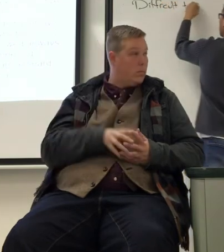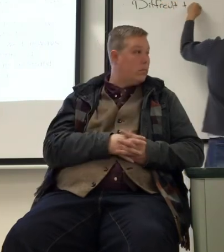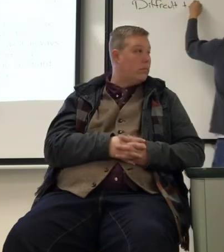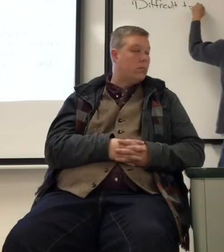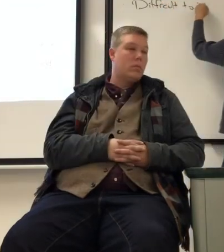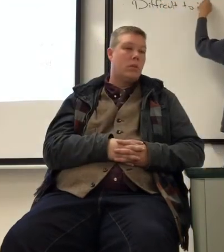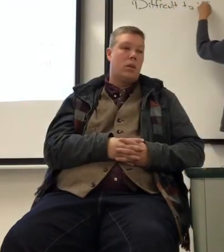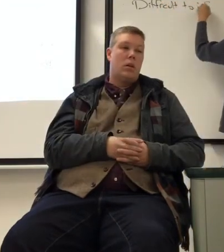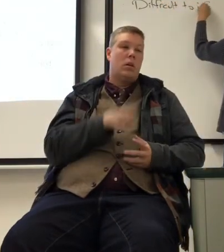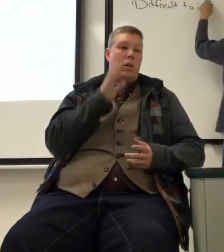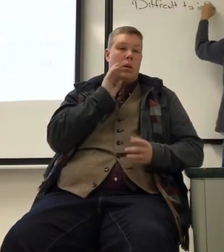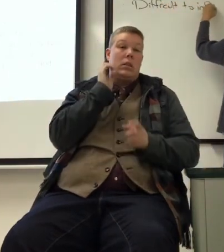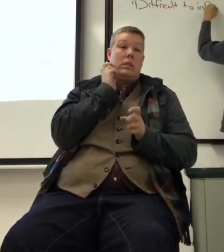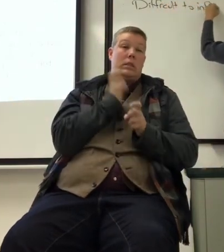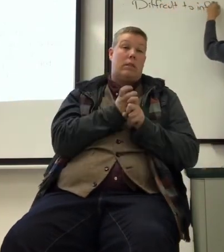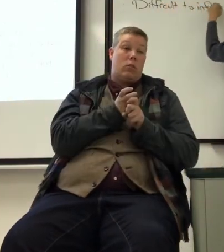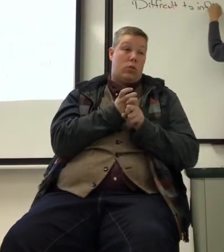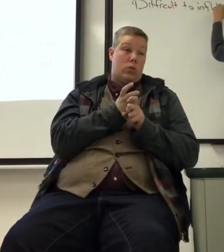to inflate